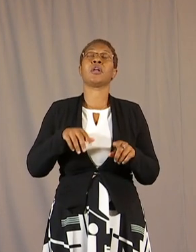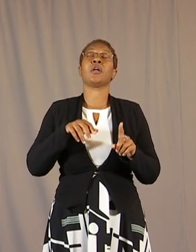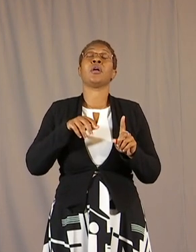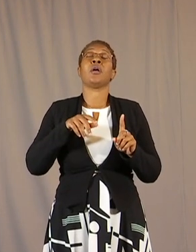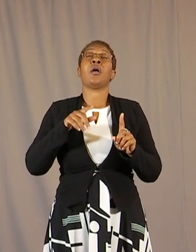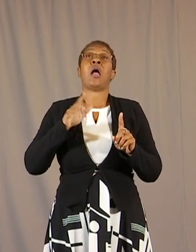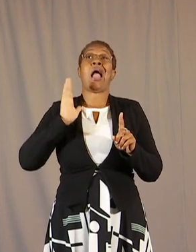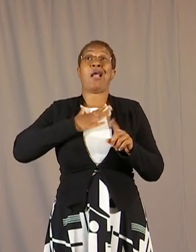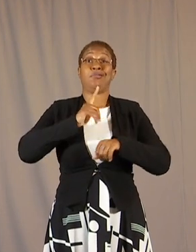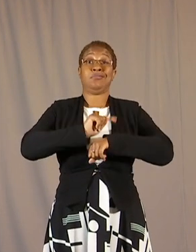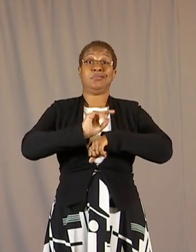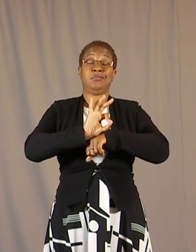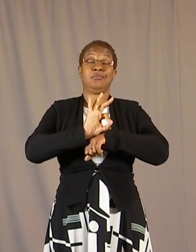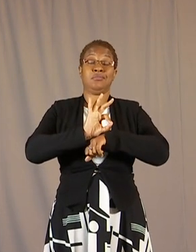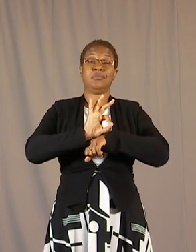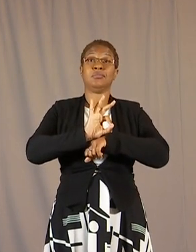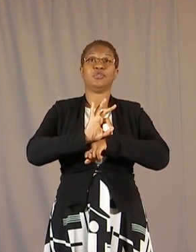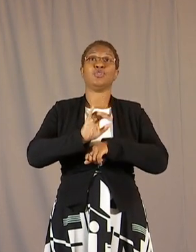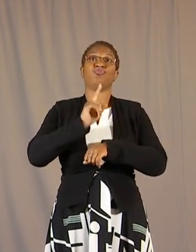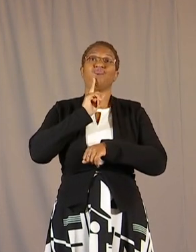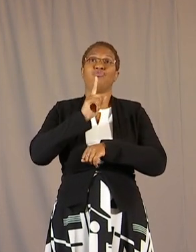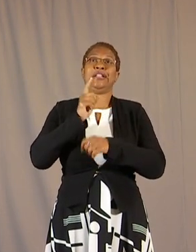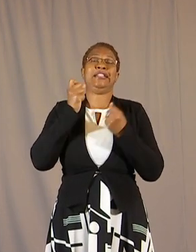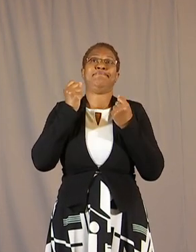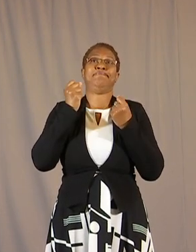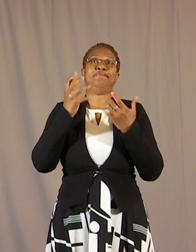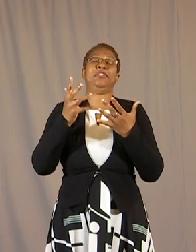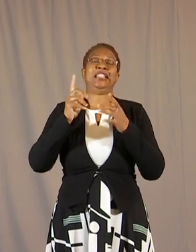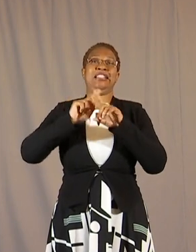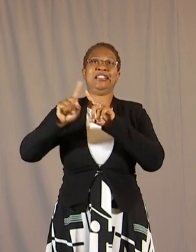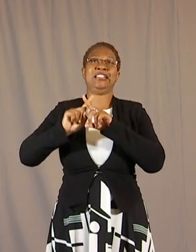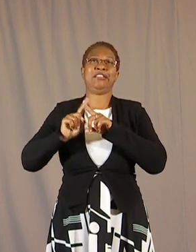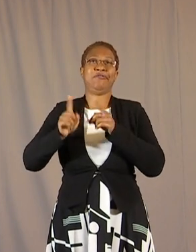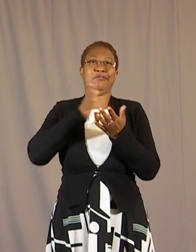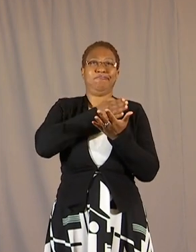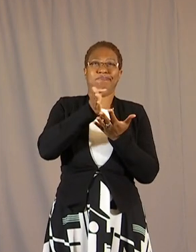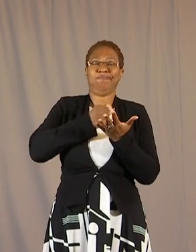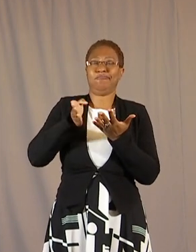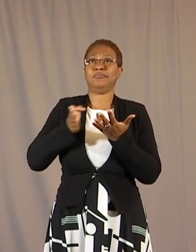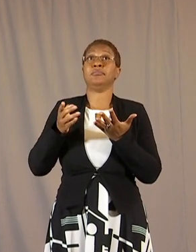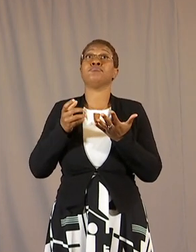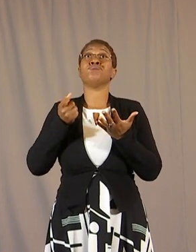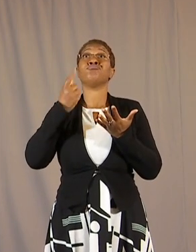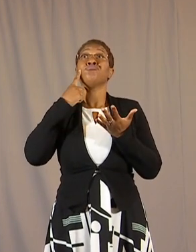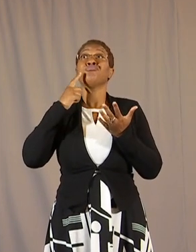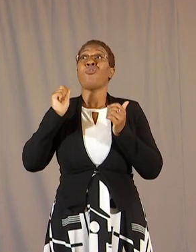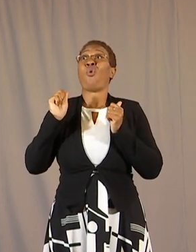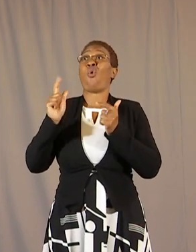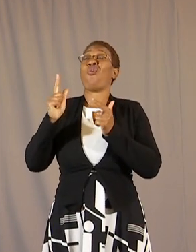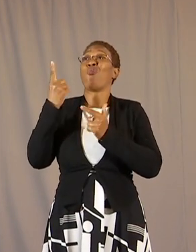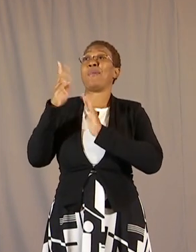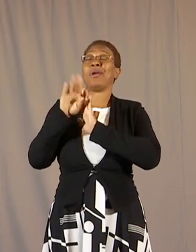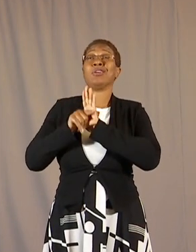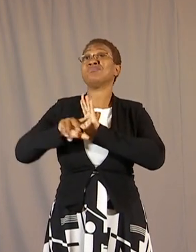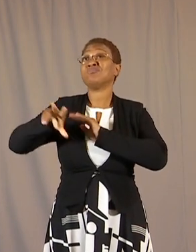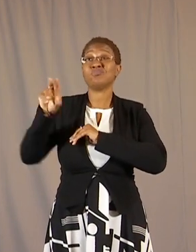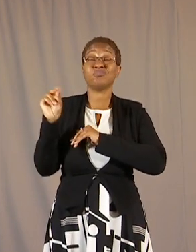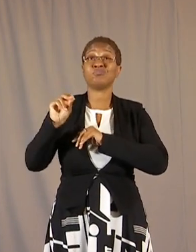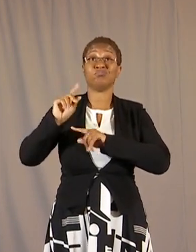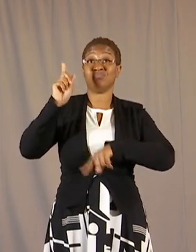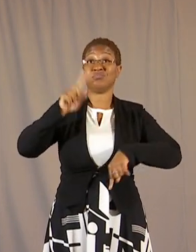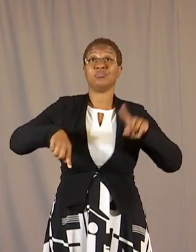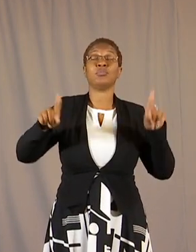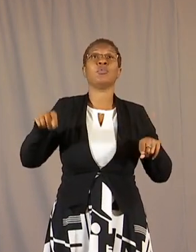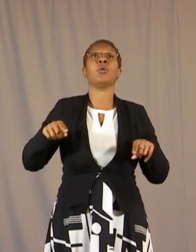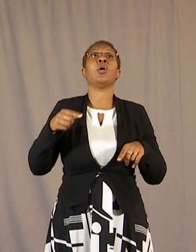an interdisciplinary team, brought a lot of different voices to the table. Everyone's voice was heard, so we listened to